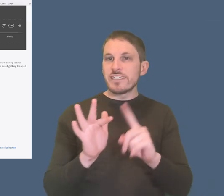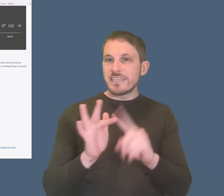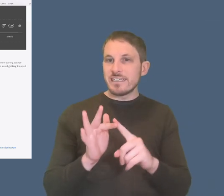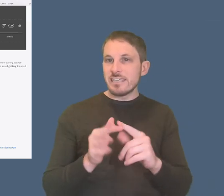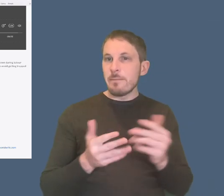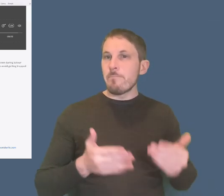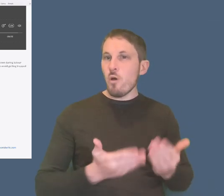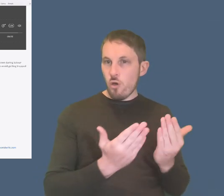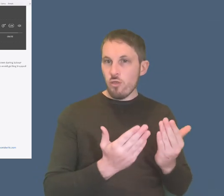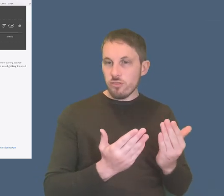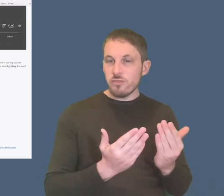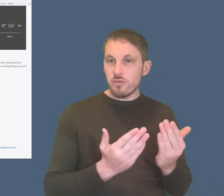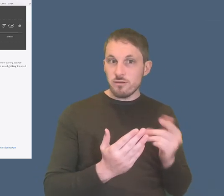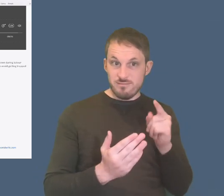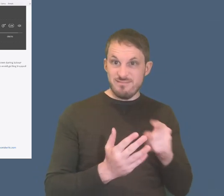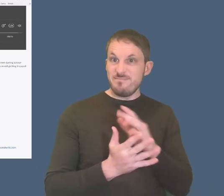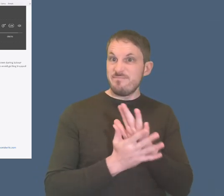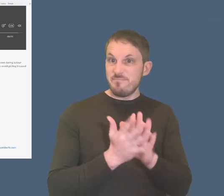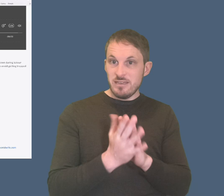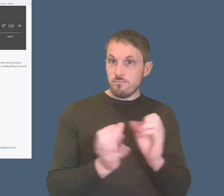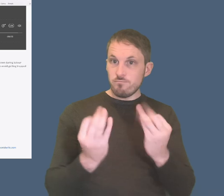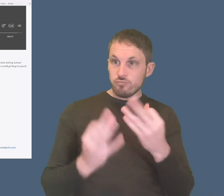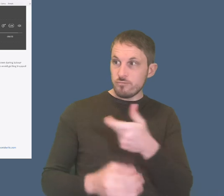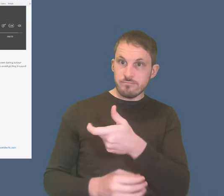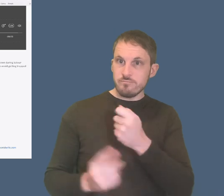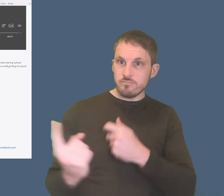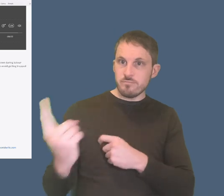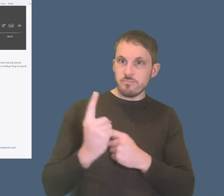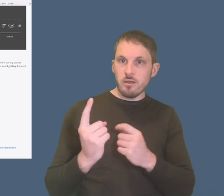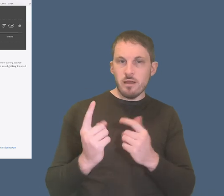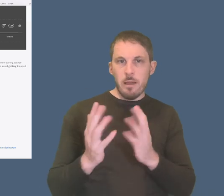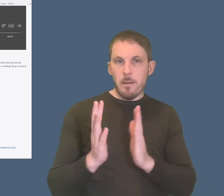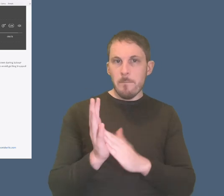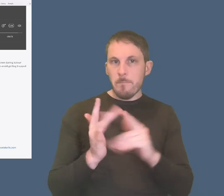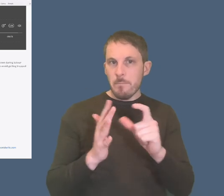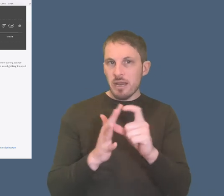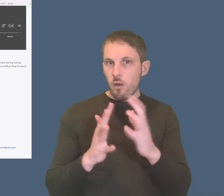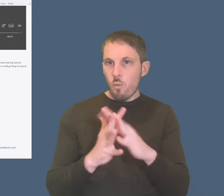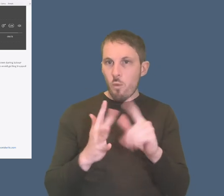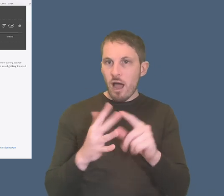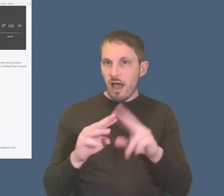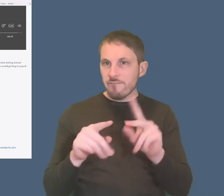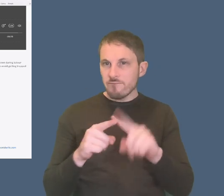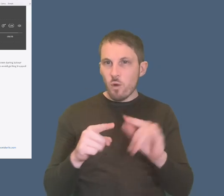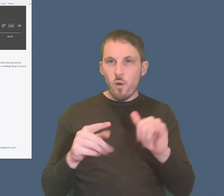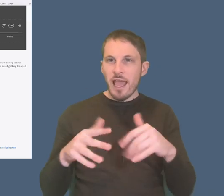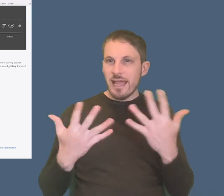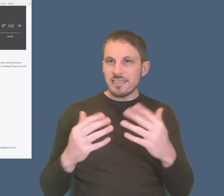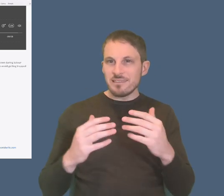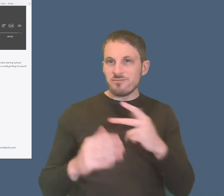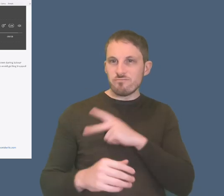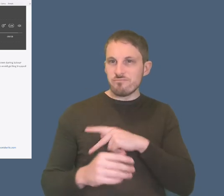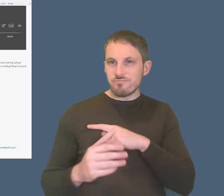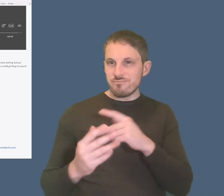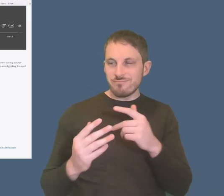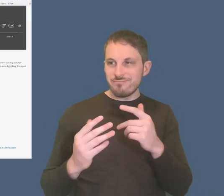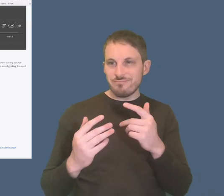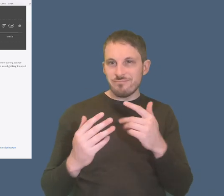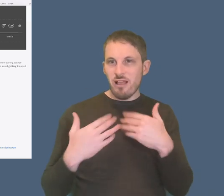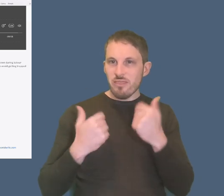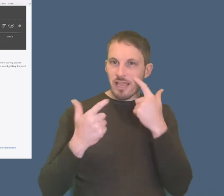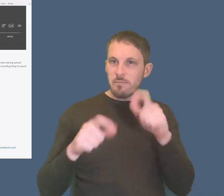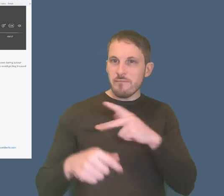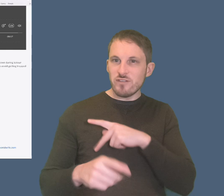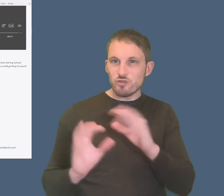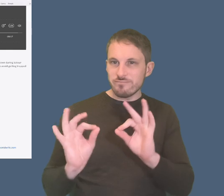home without the input or care of a private midwife or any trained healthcare professional. So